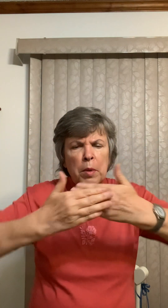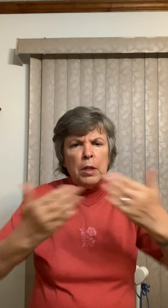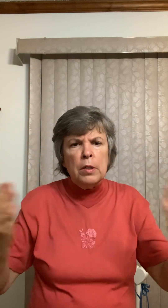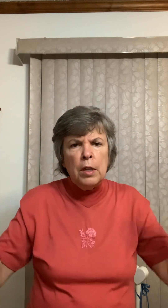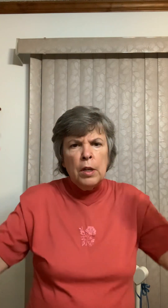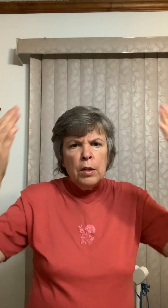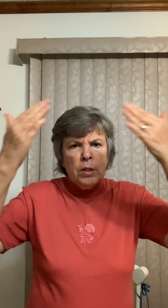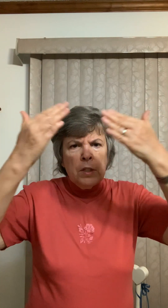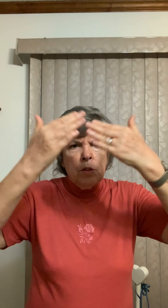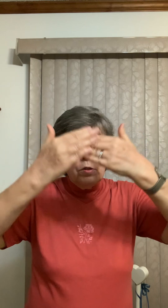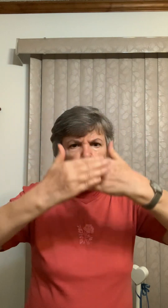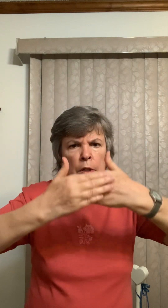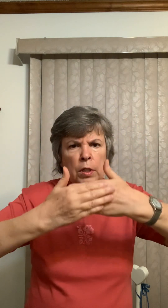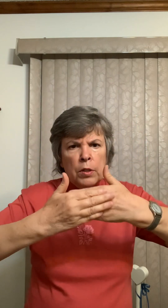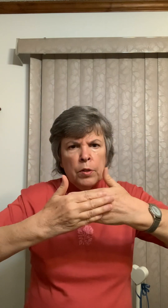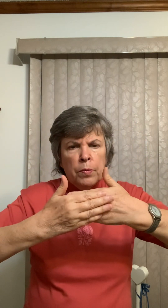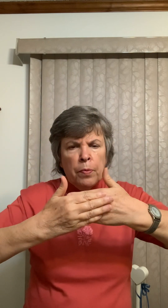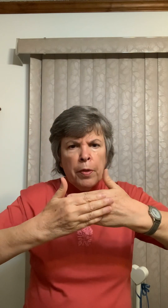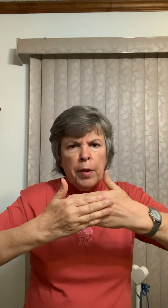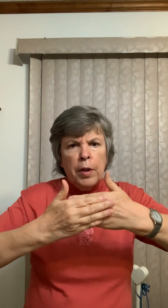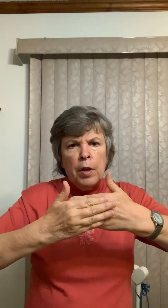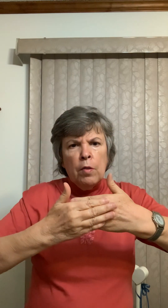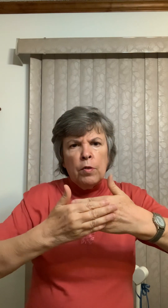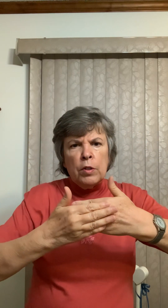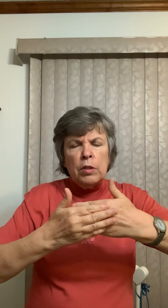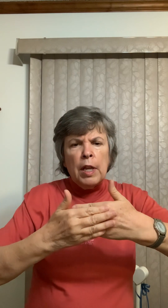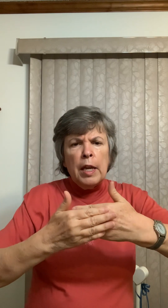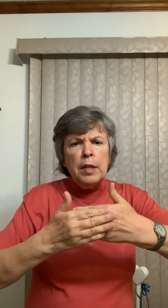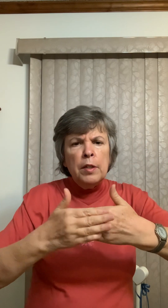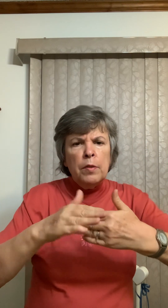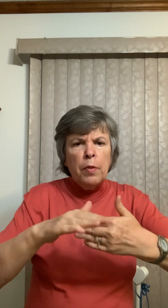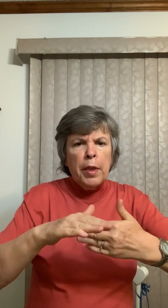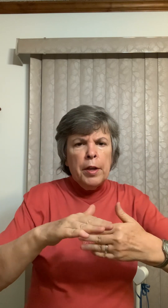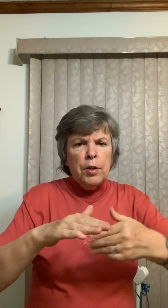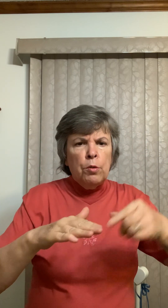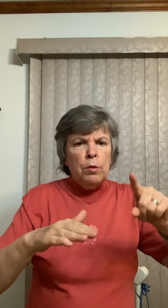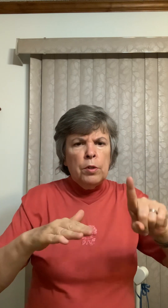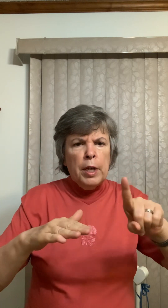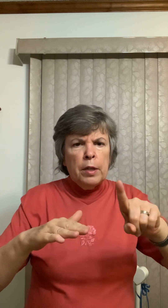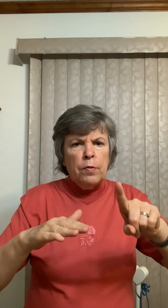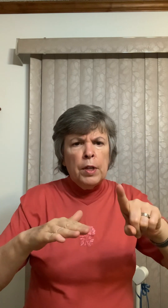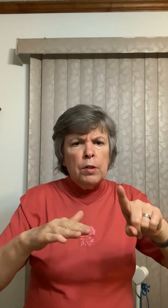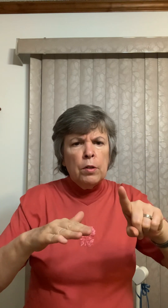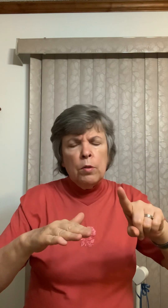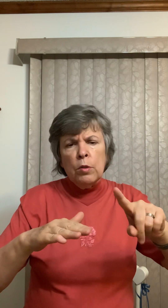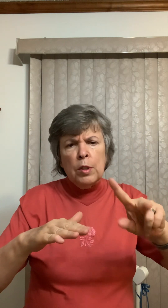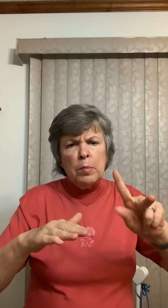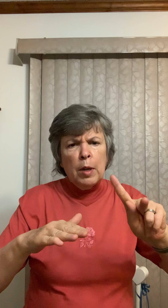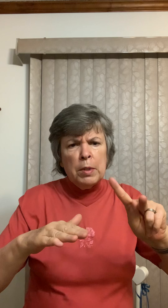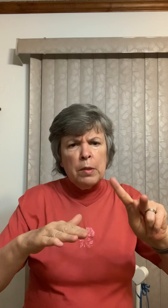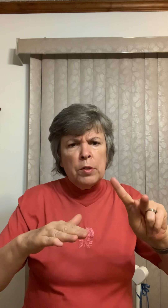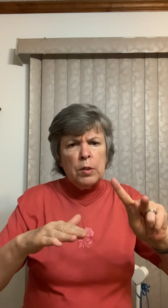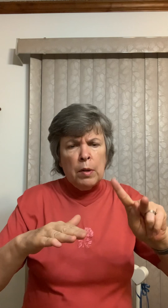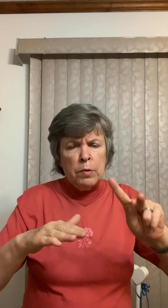in. So that's darkness. For slain, you take a finger, or sometimes I've done